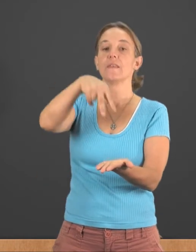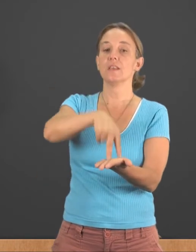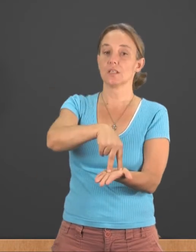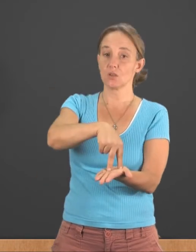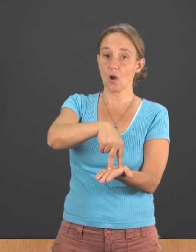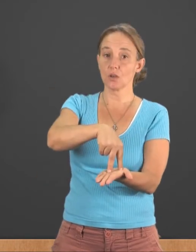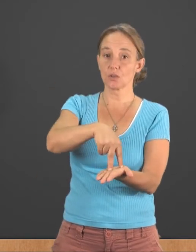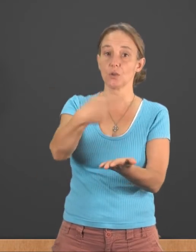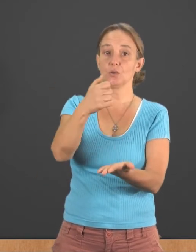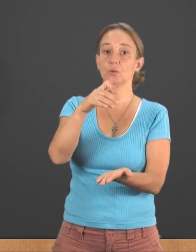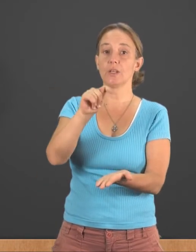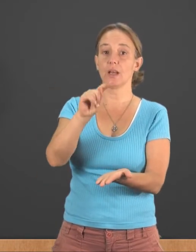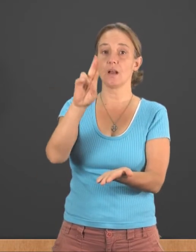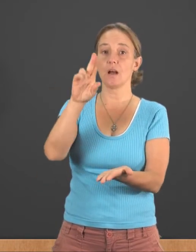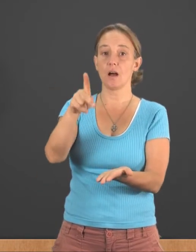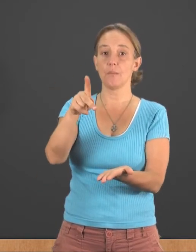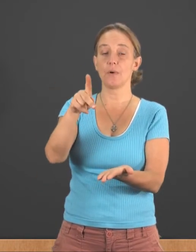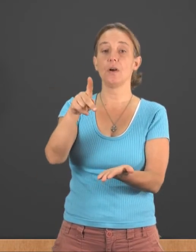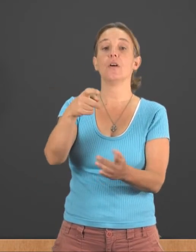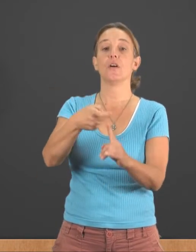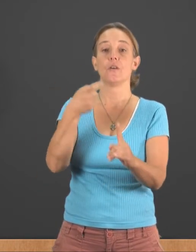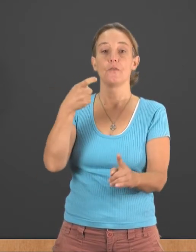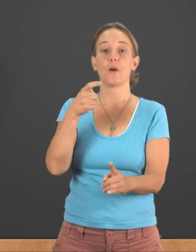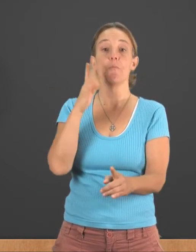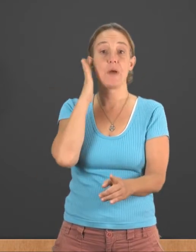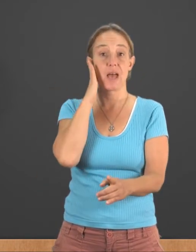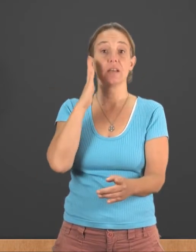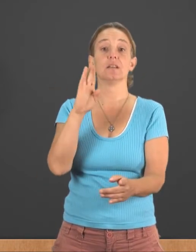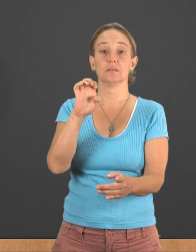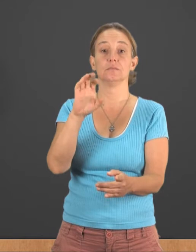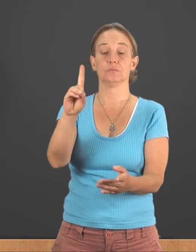This is also to get up from bed.